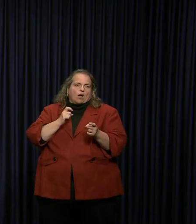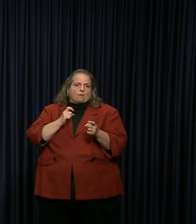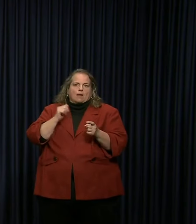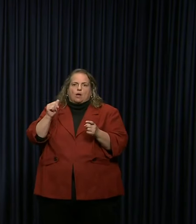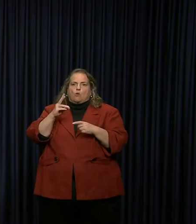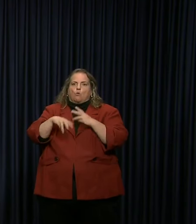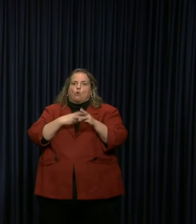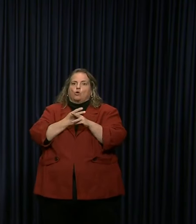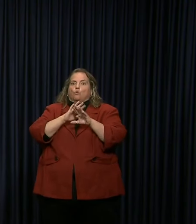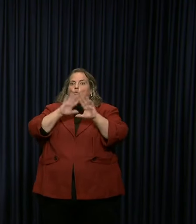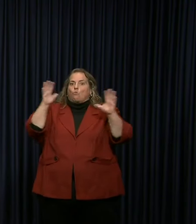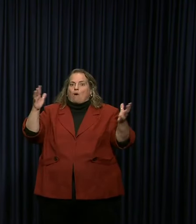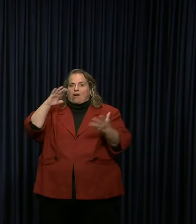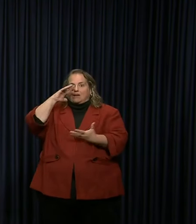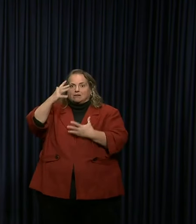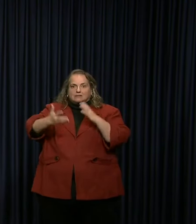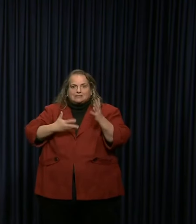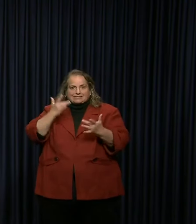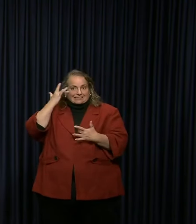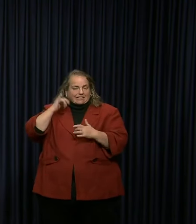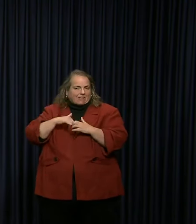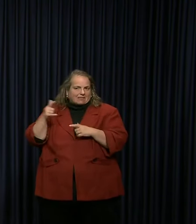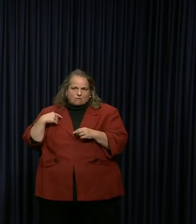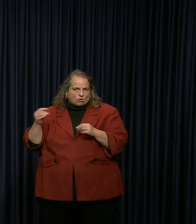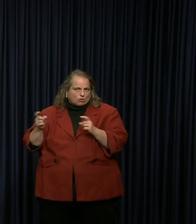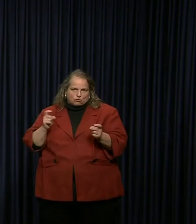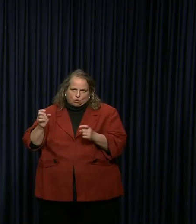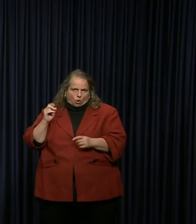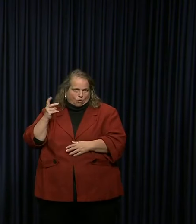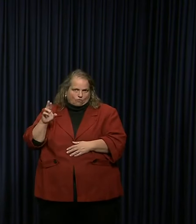a worldwide pandemic that they have no control over. Daniel.